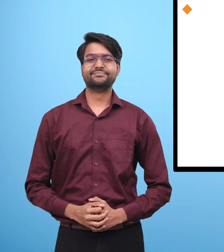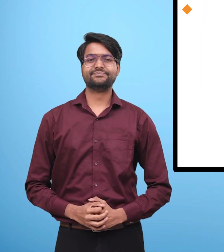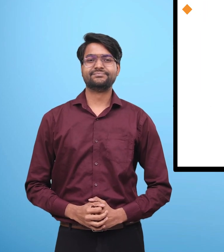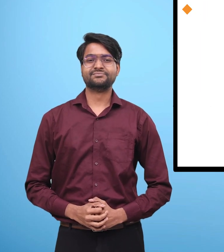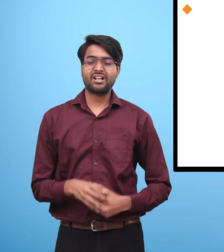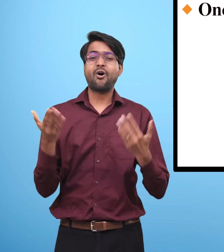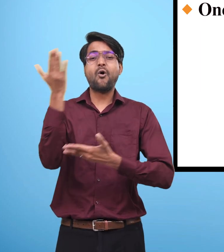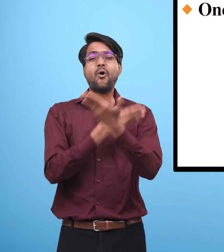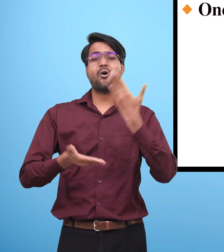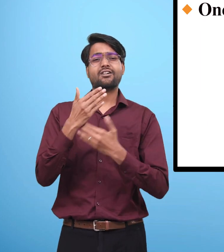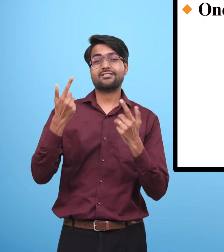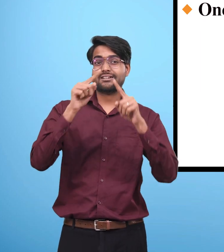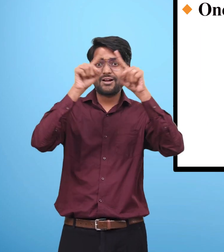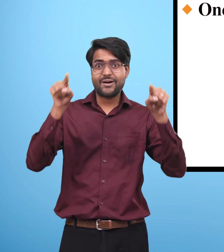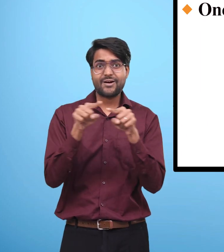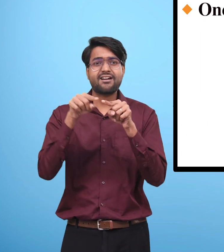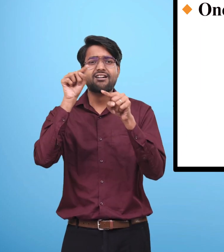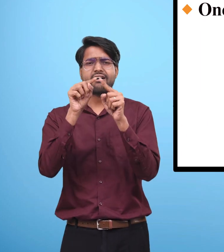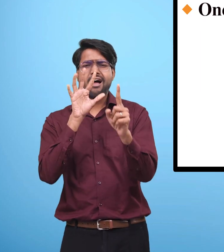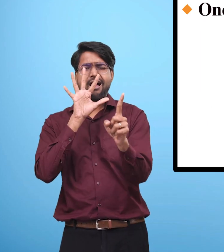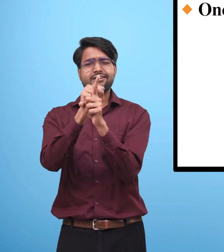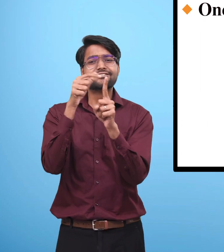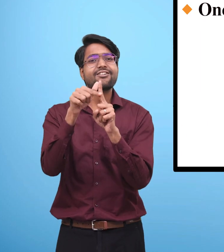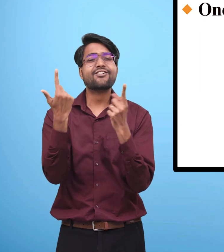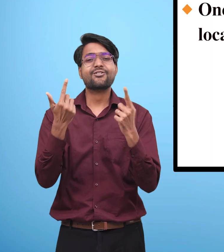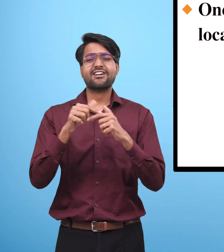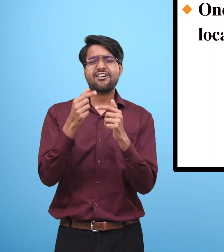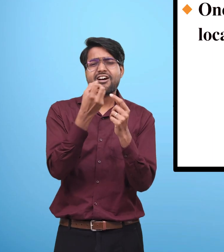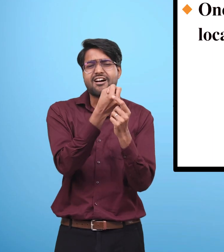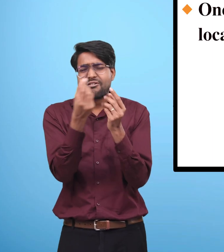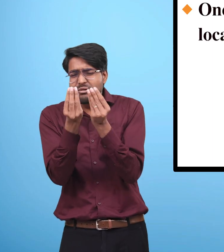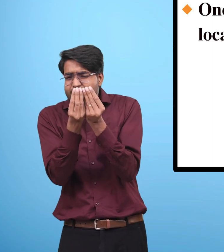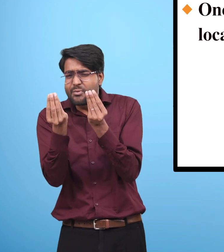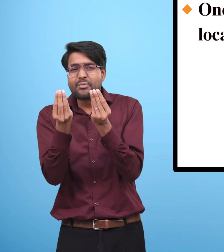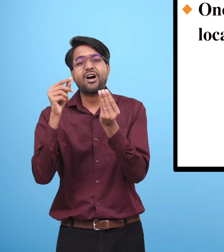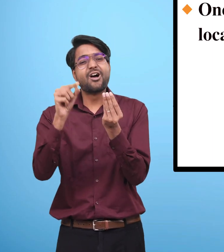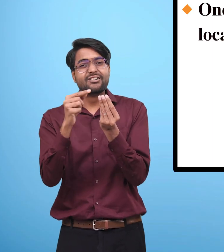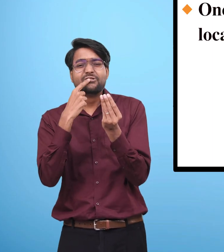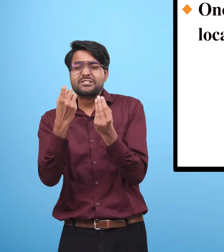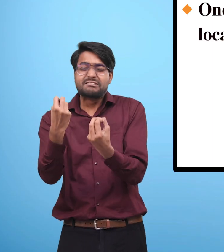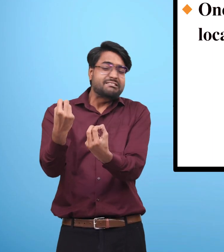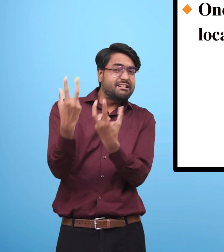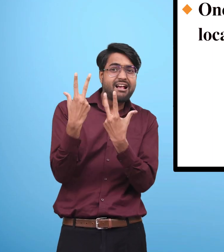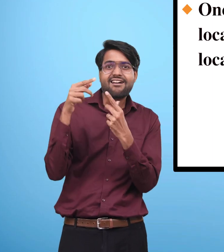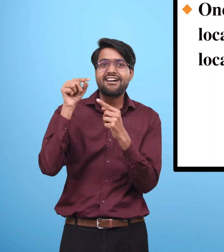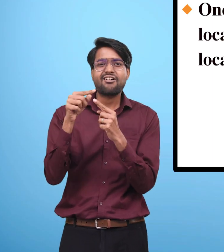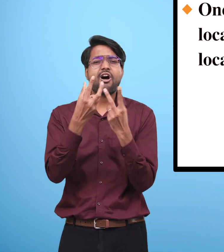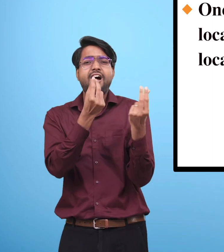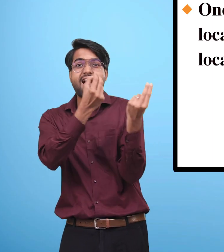3. Once you identify Orion, it is very easy to locate the very bright star Sirius, which is located